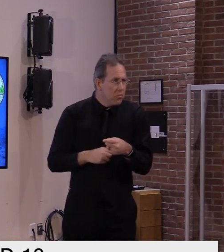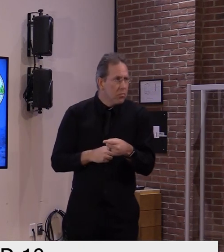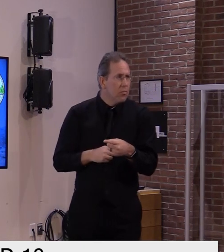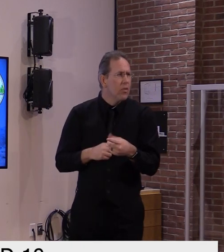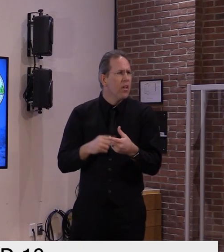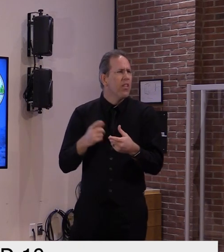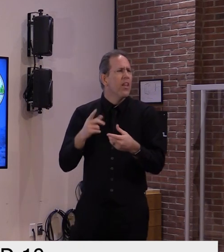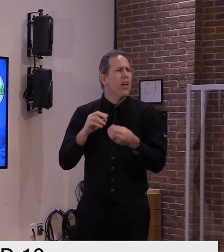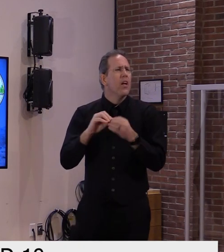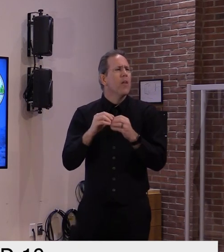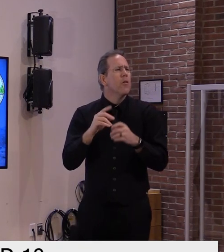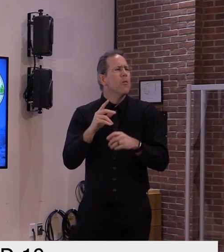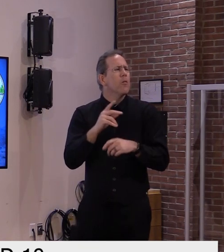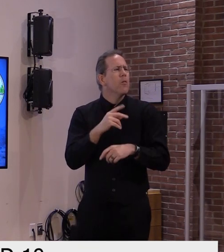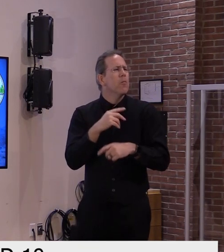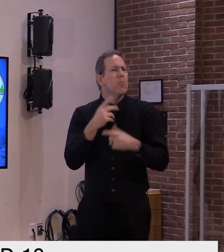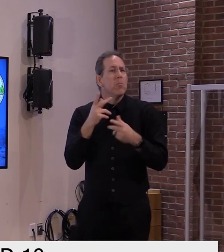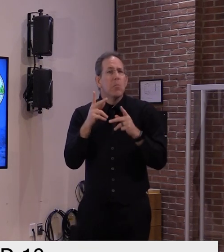stuff,